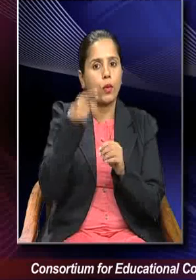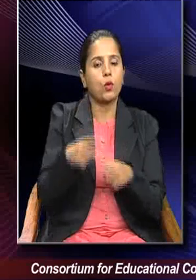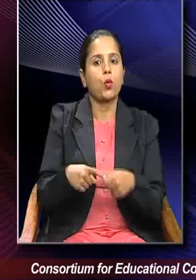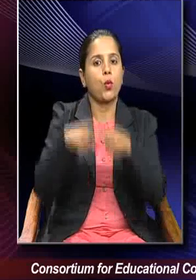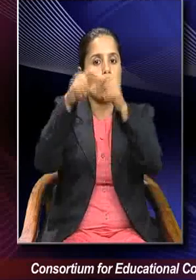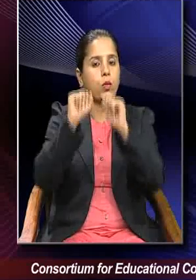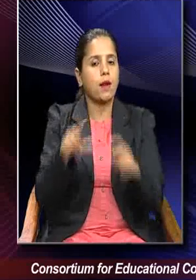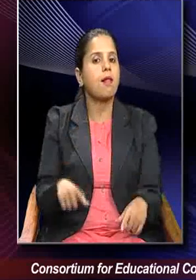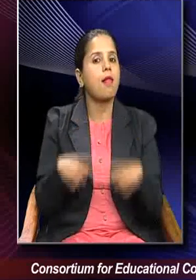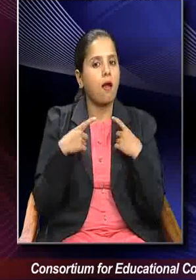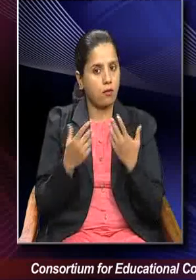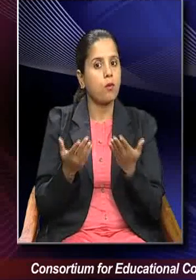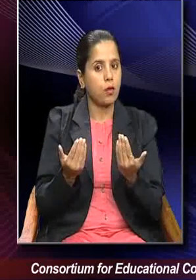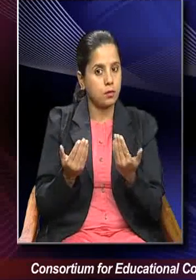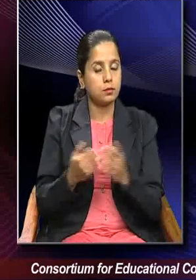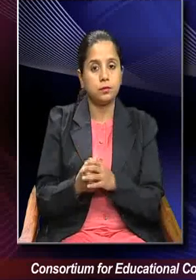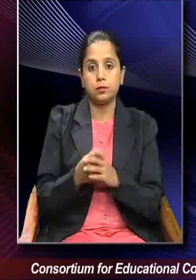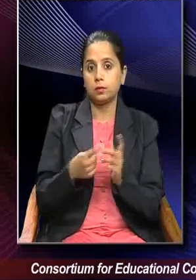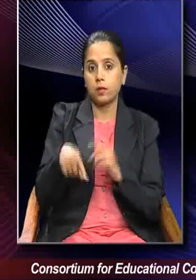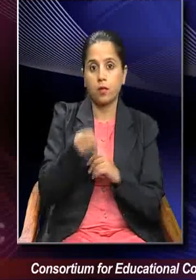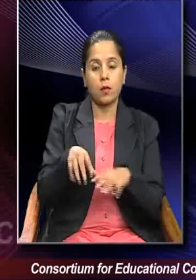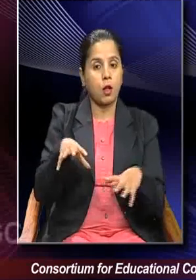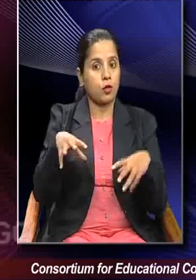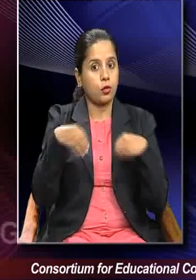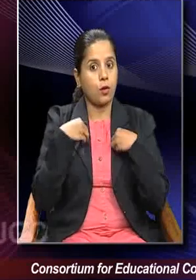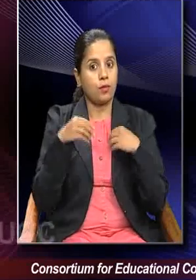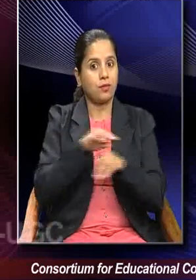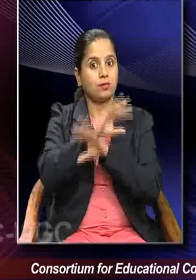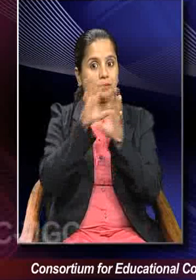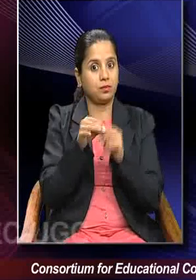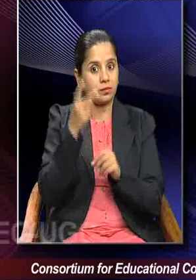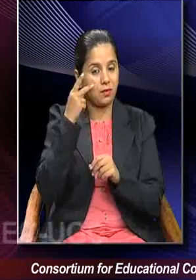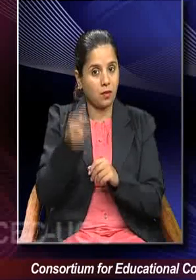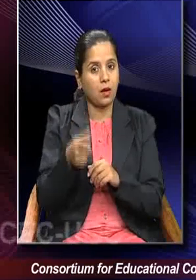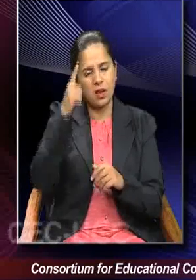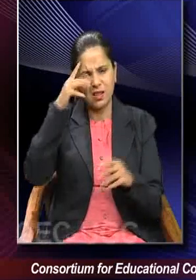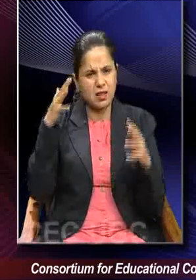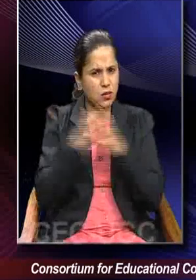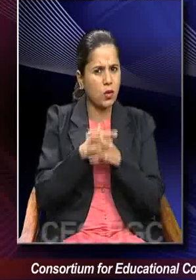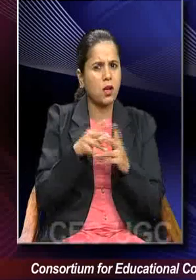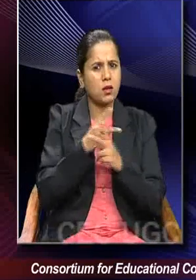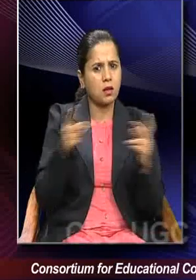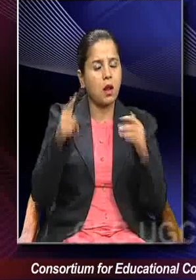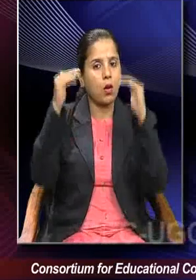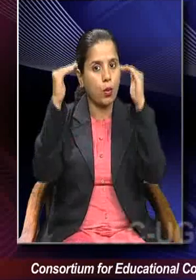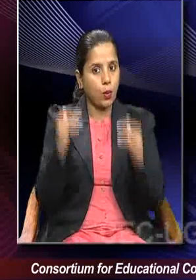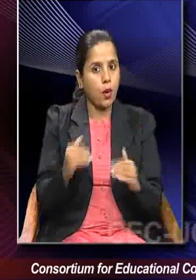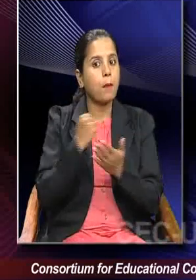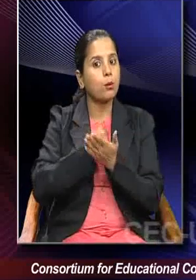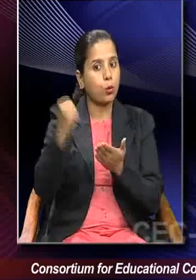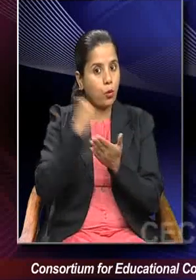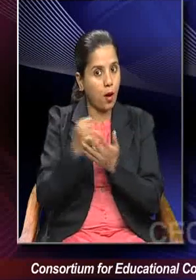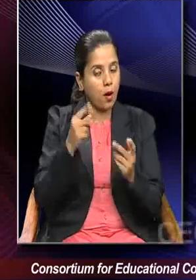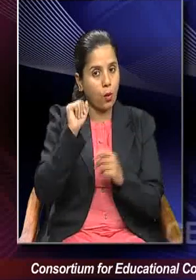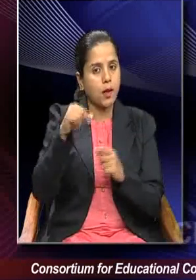of life. By adopting these stress reduction practices into